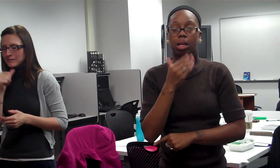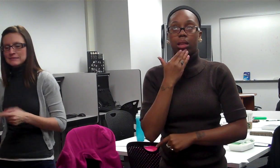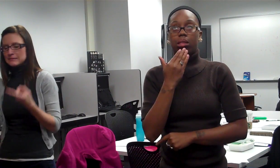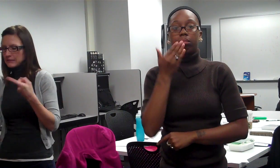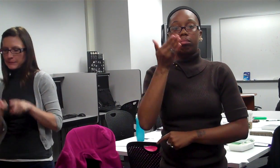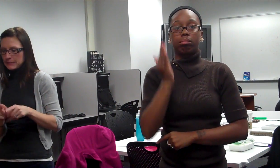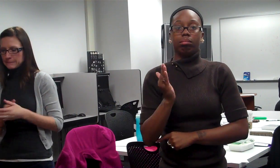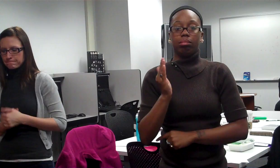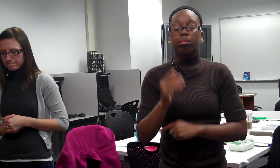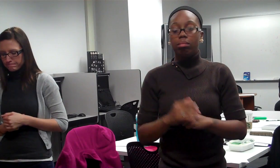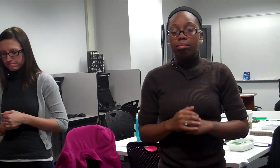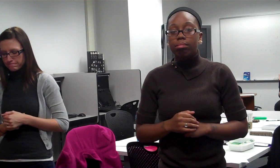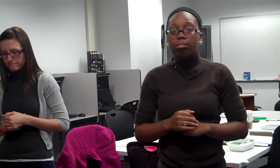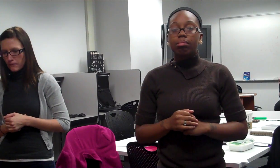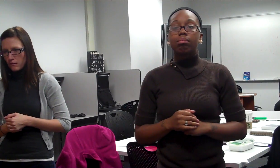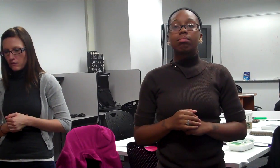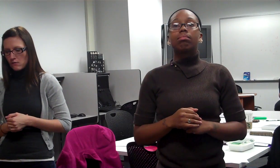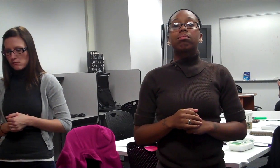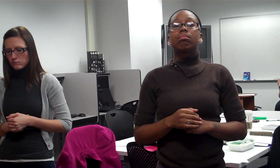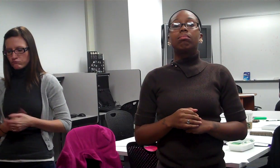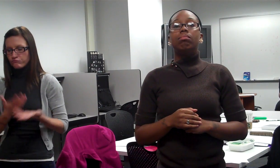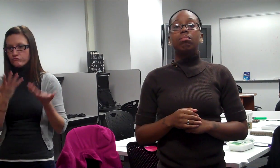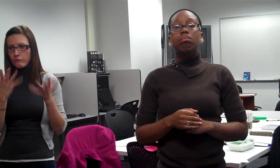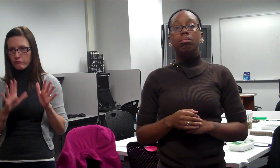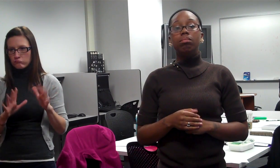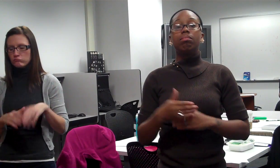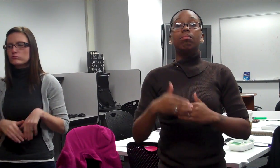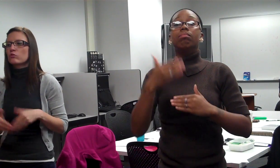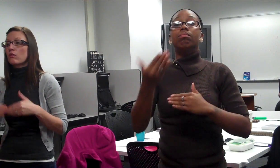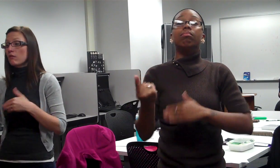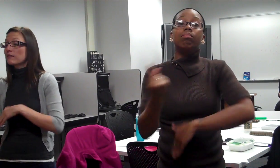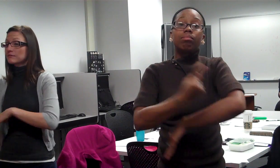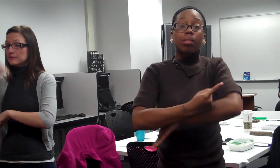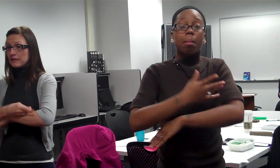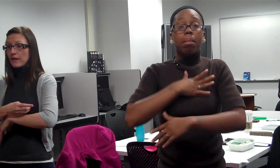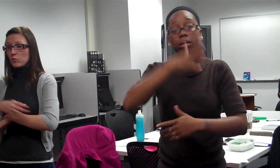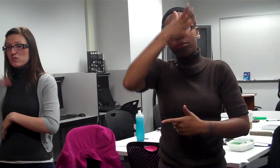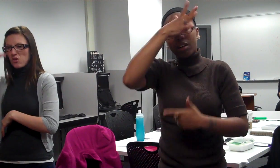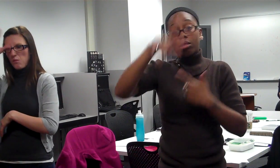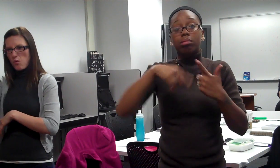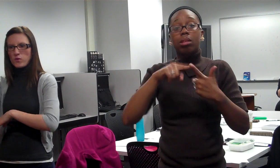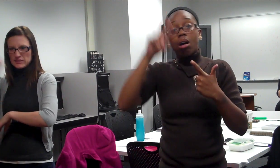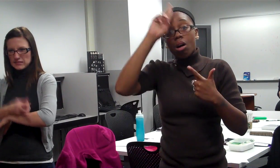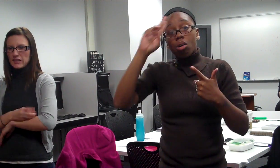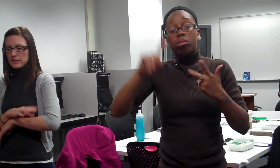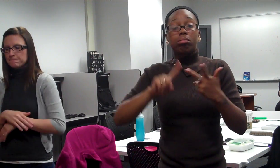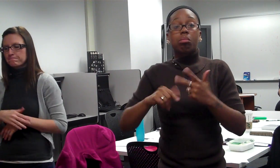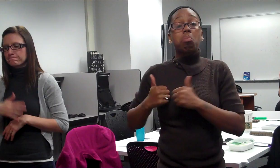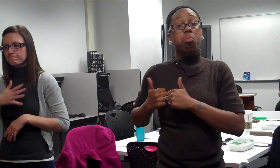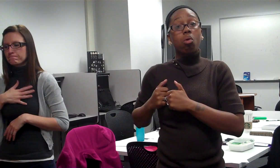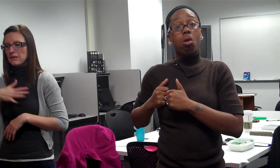The next day, my dad, my uncle, and my boyfriend went out, and my dad has been fishing since he was